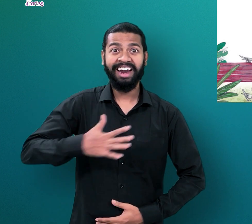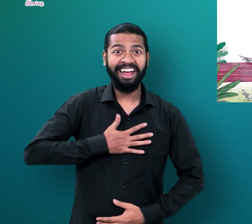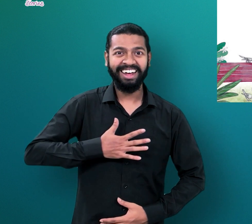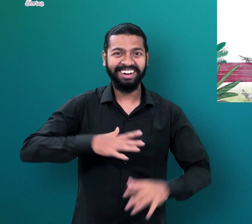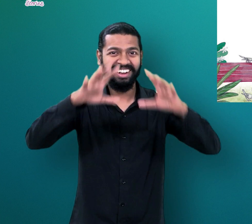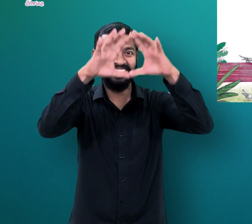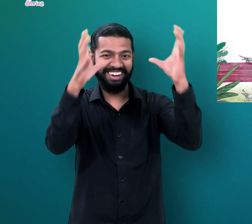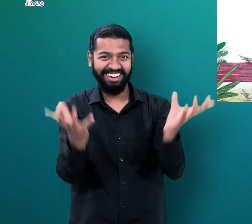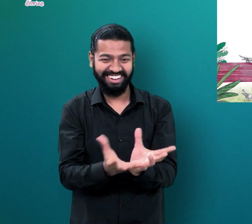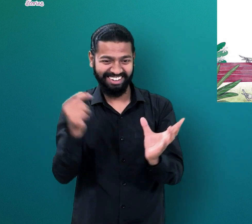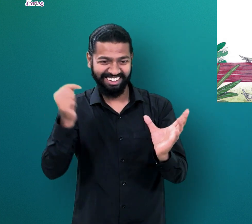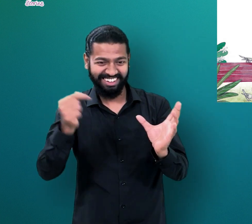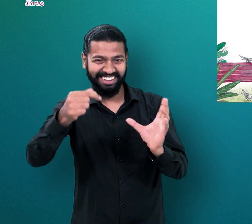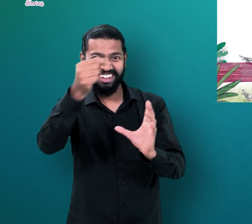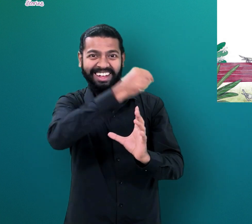I want to climb a jackfruit tree